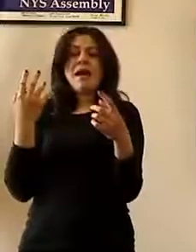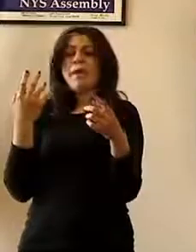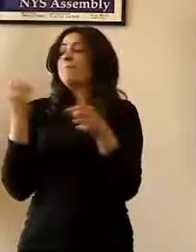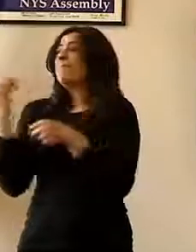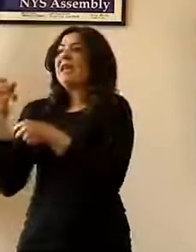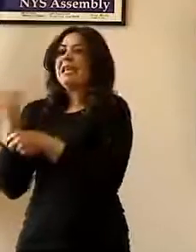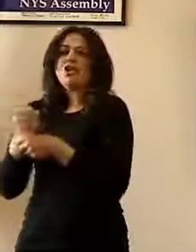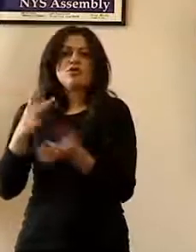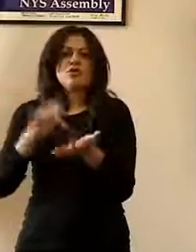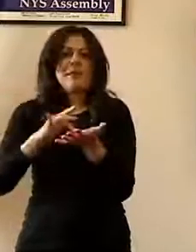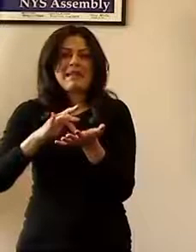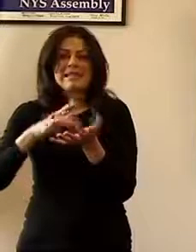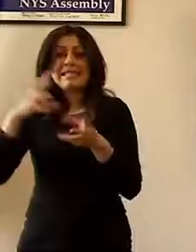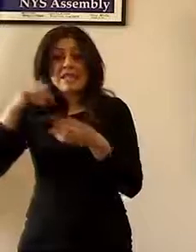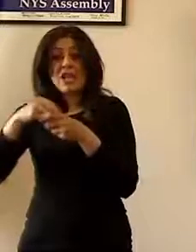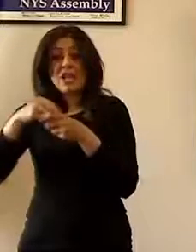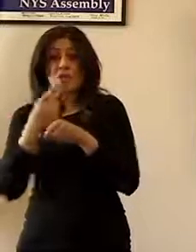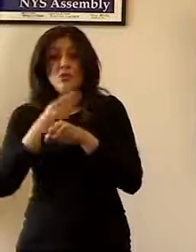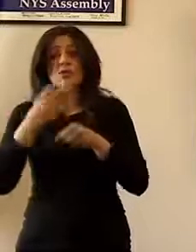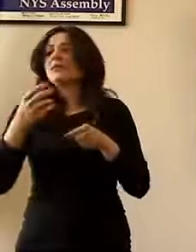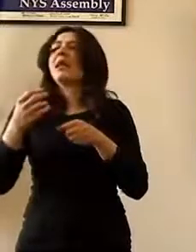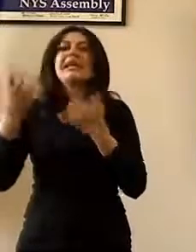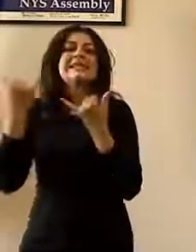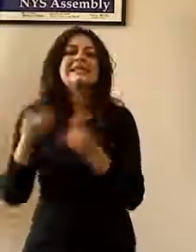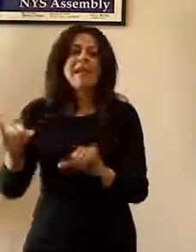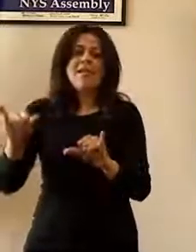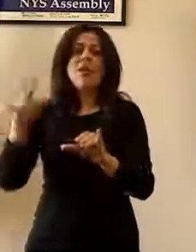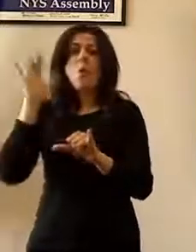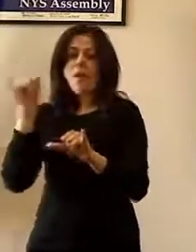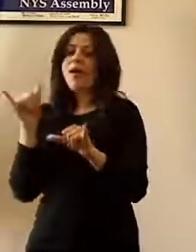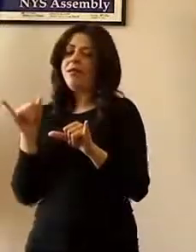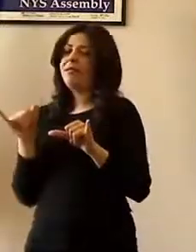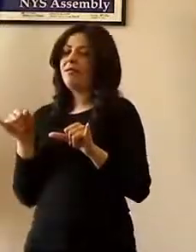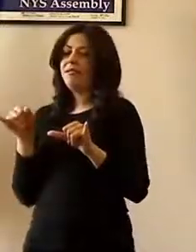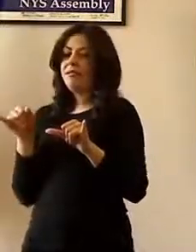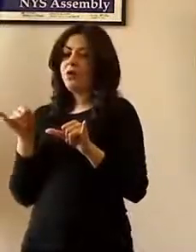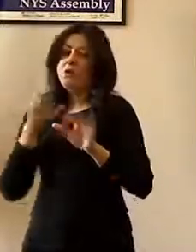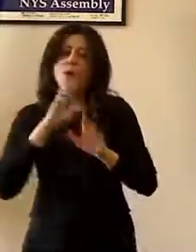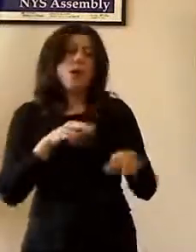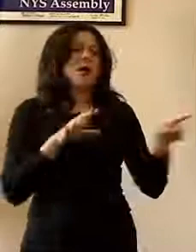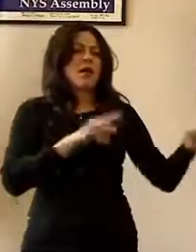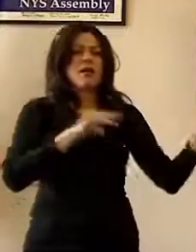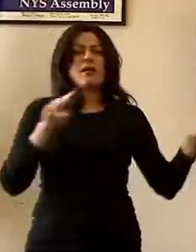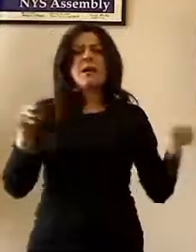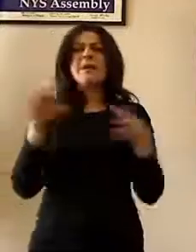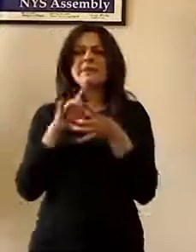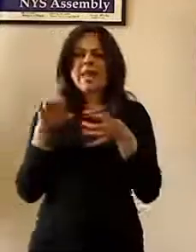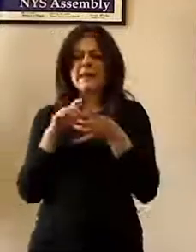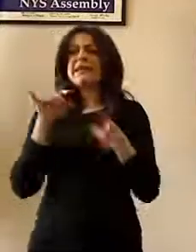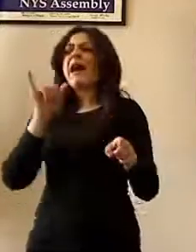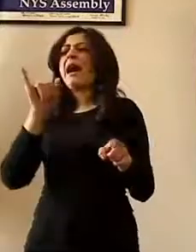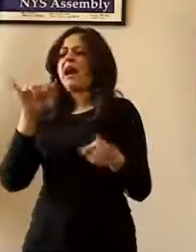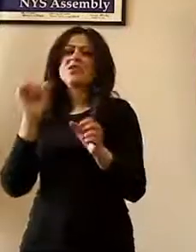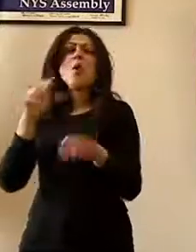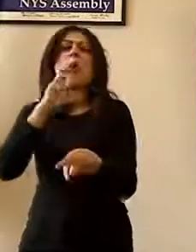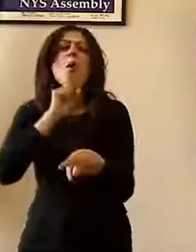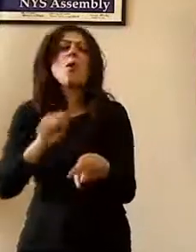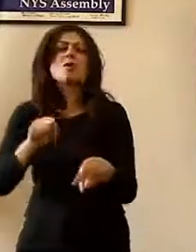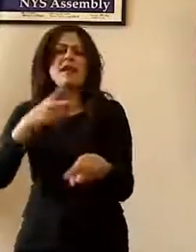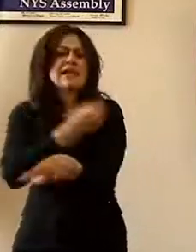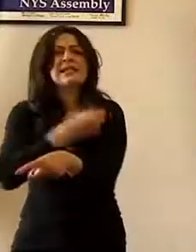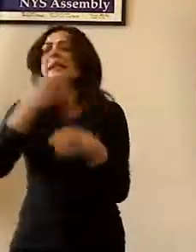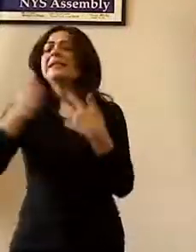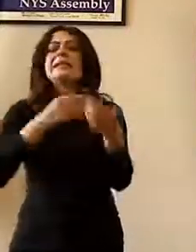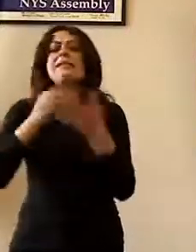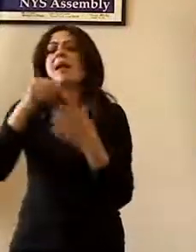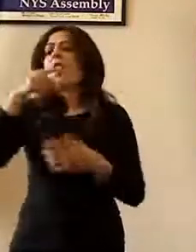use in the population. So it's constantly ongoing. I get my polio shot. I have some sort of reaction.